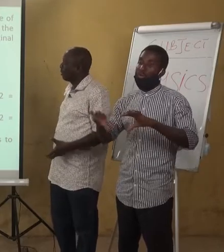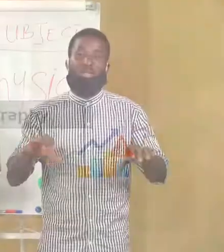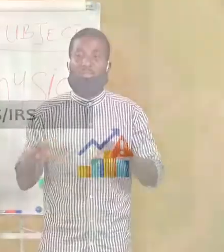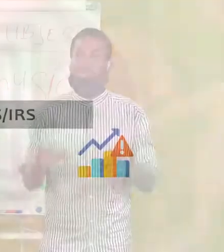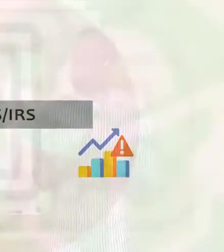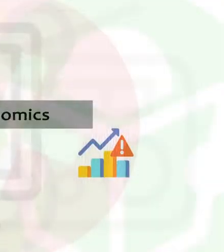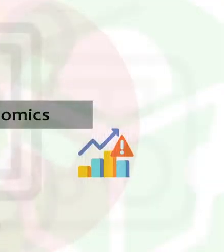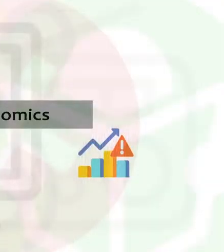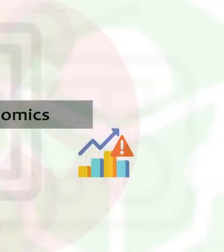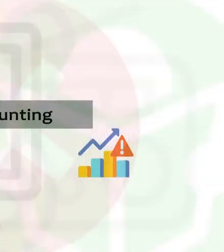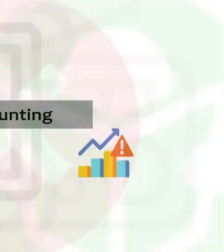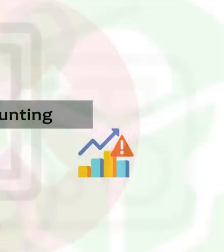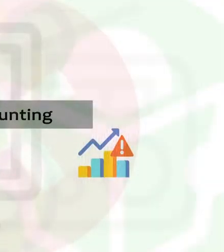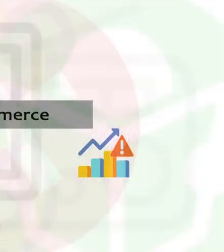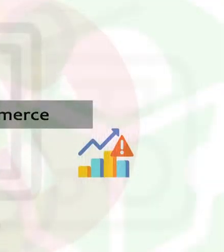atom.